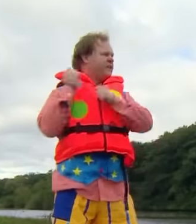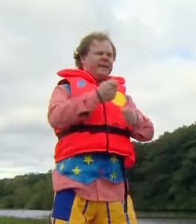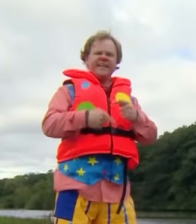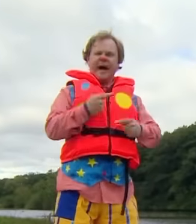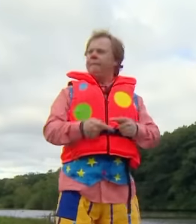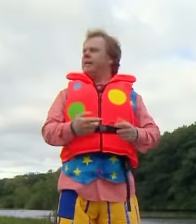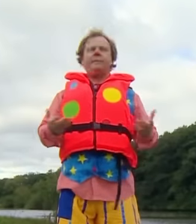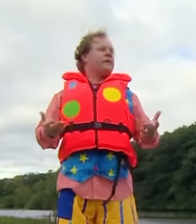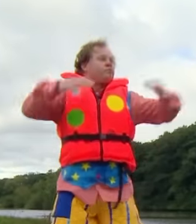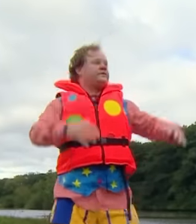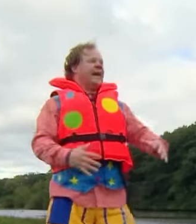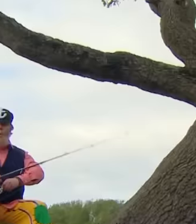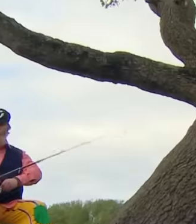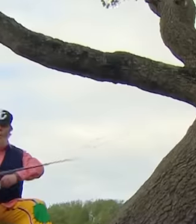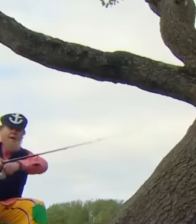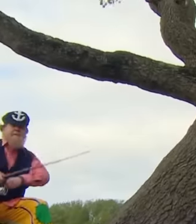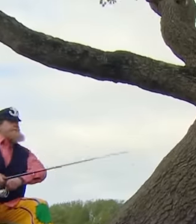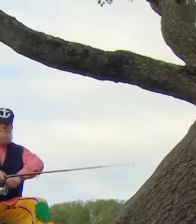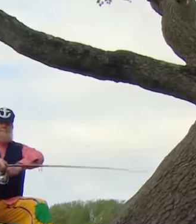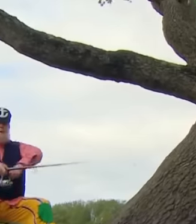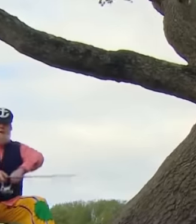Fisherman Tumble? I mean, die!